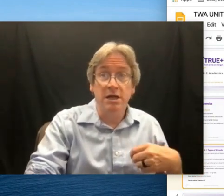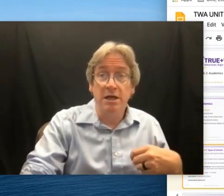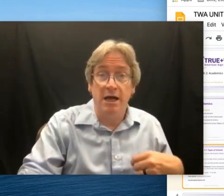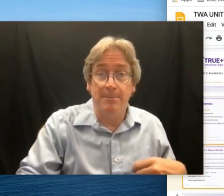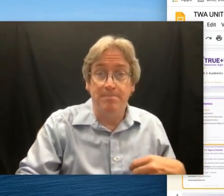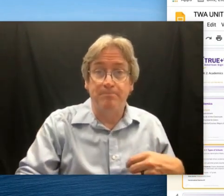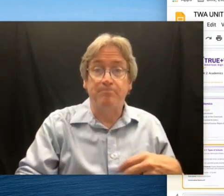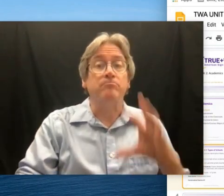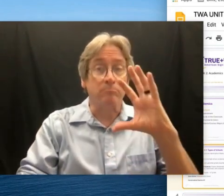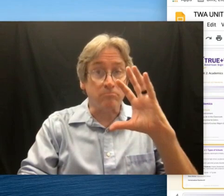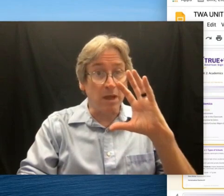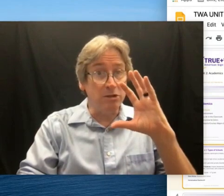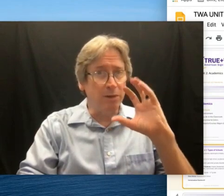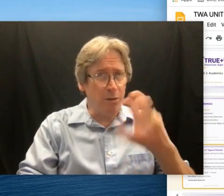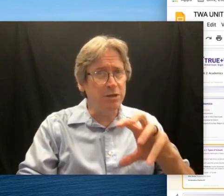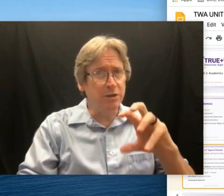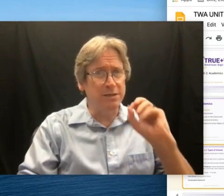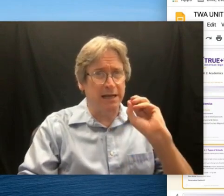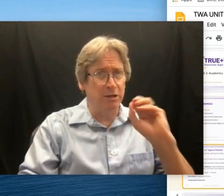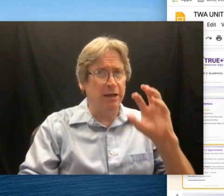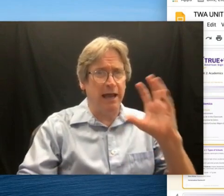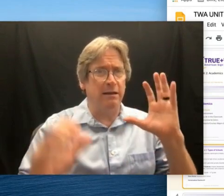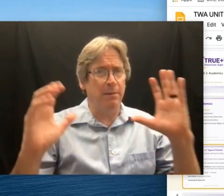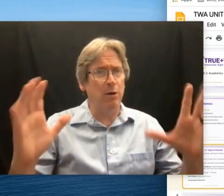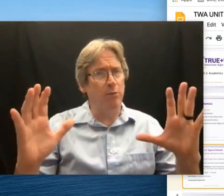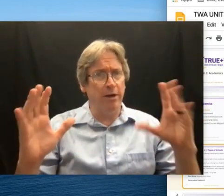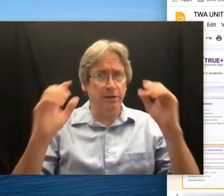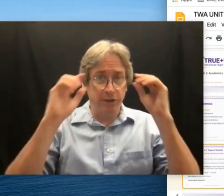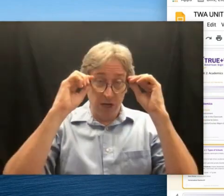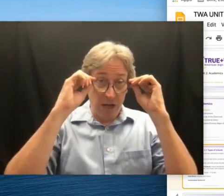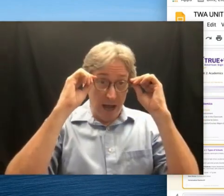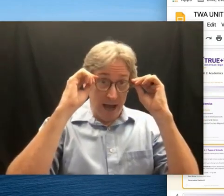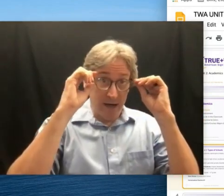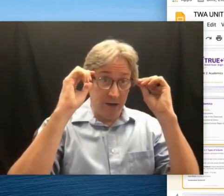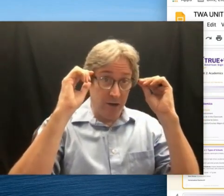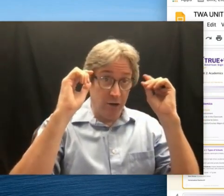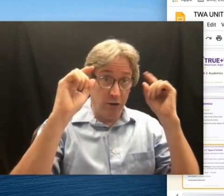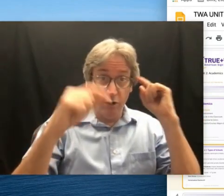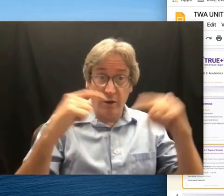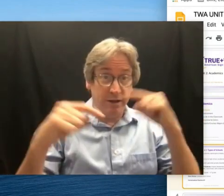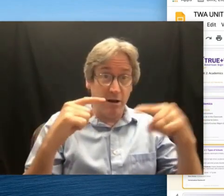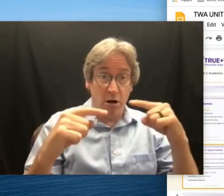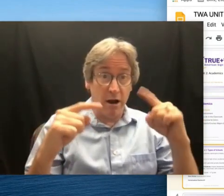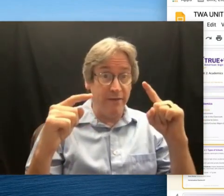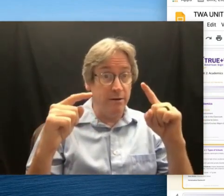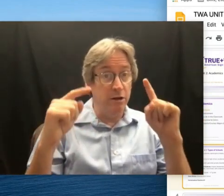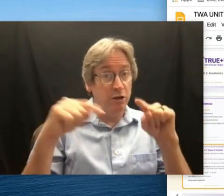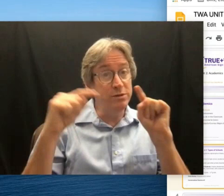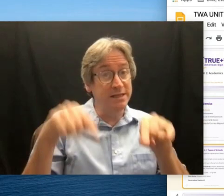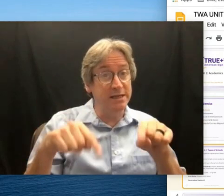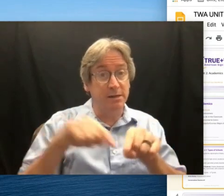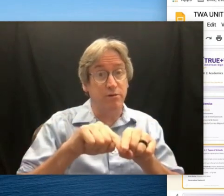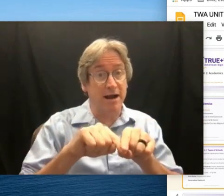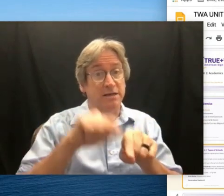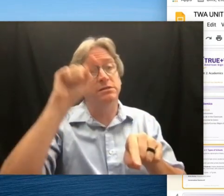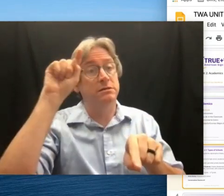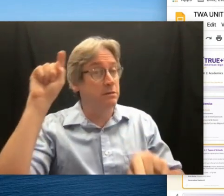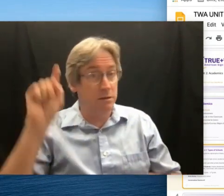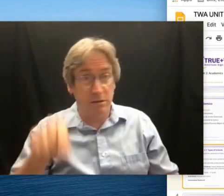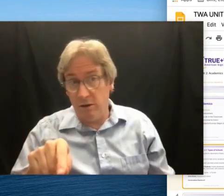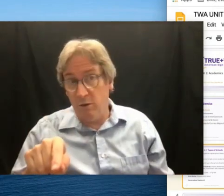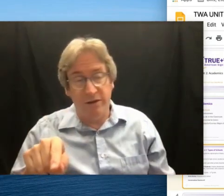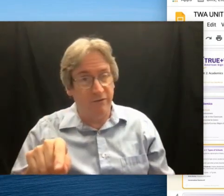starters. So what I want you to do is take a look at the PowerPoint and look at what they are, and then use these to